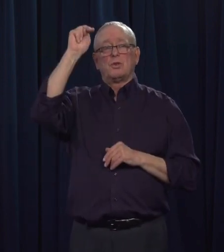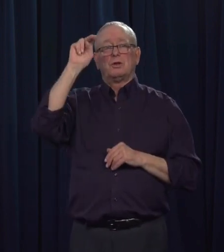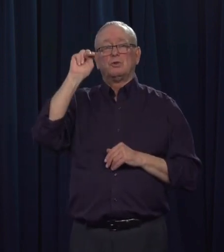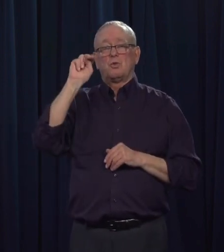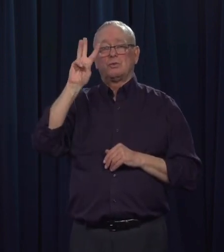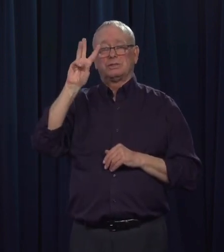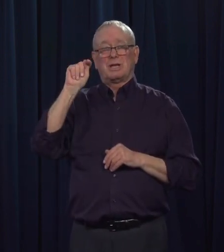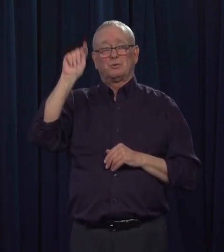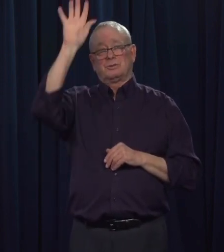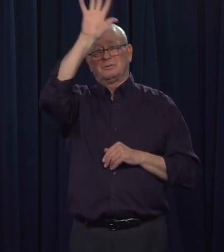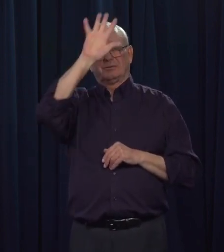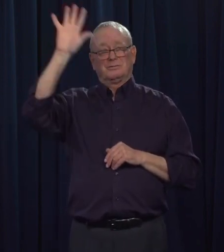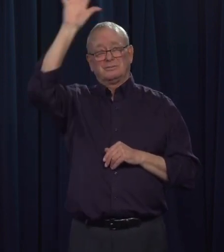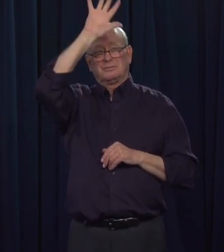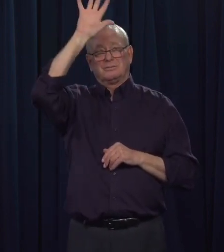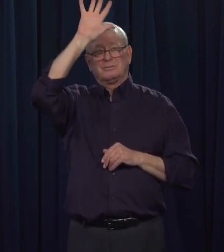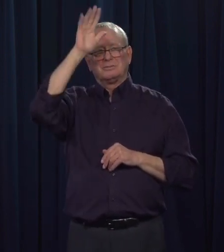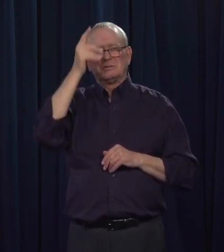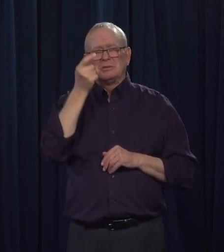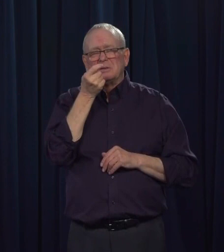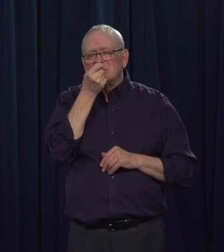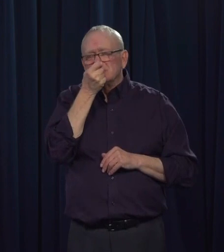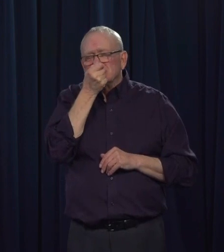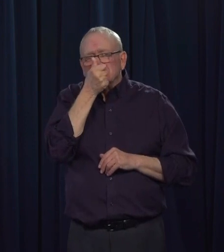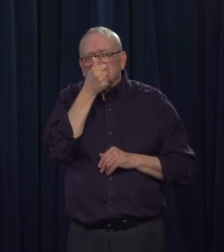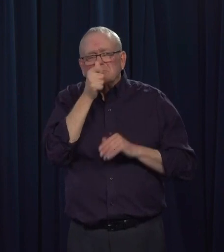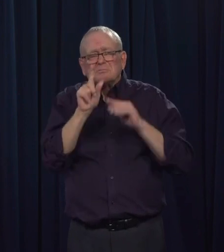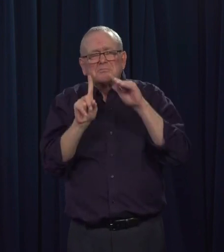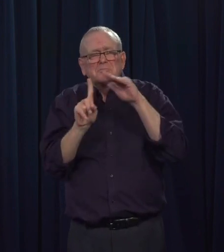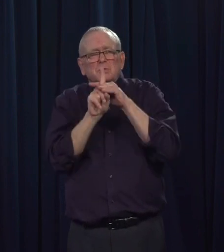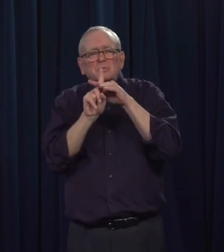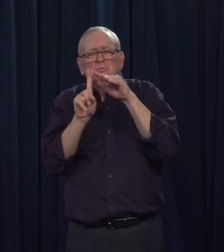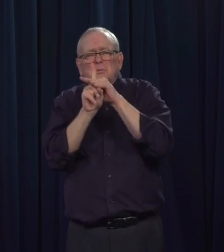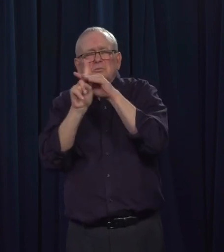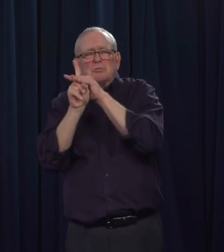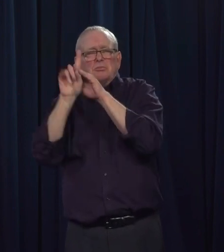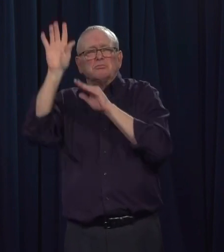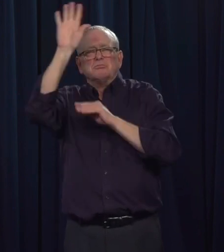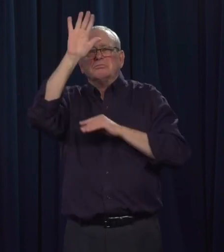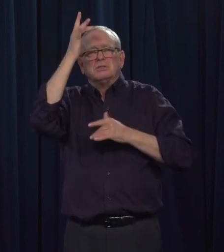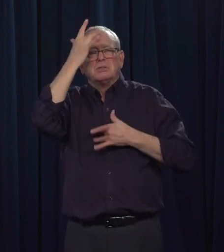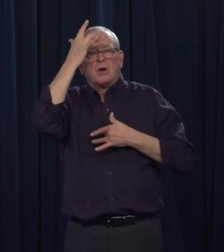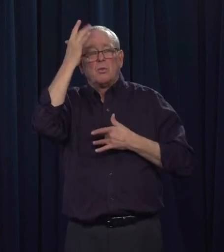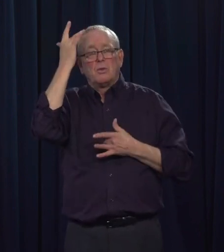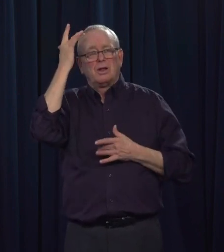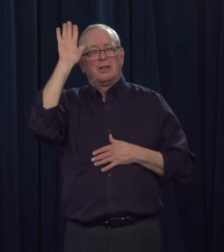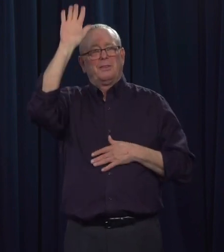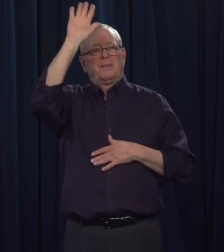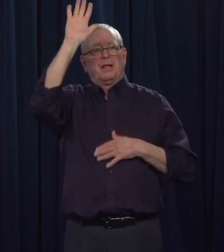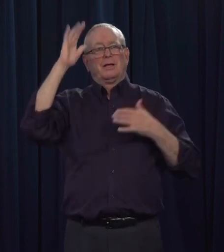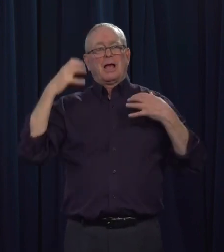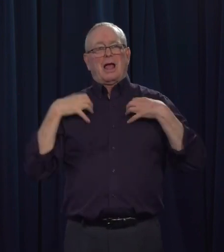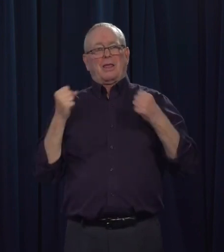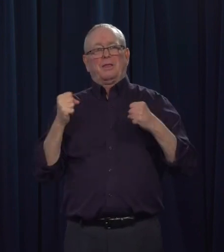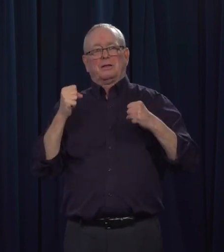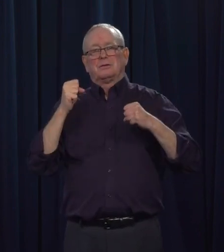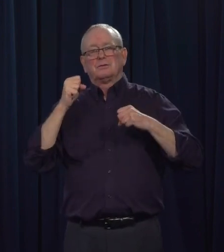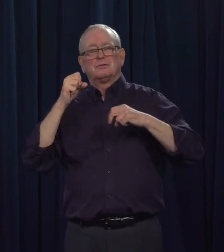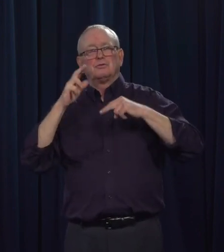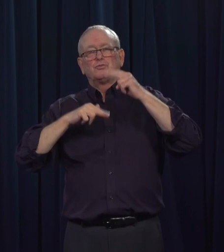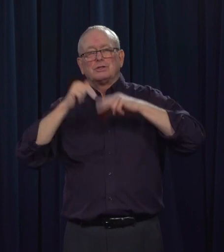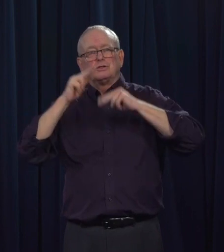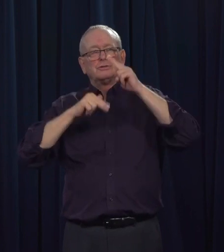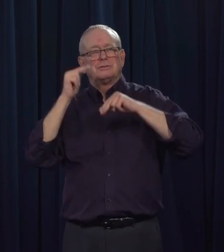quite limited healthcare infrastructure, they're going to be making decisions based on their context, and we'll be needing to make decisions about ours in